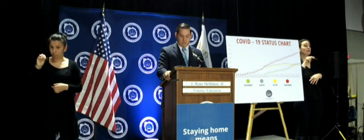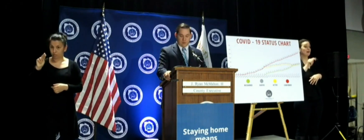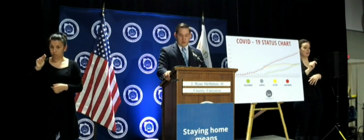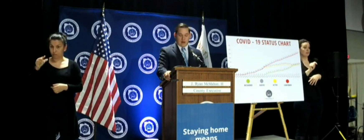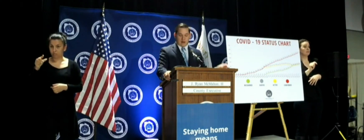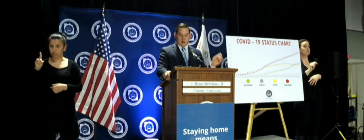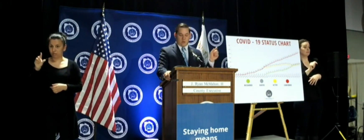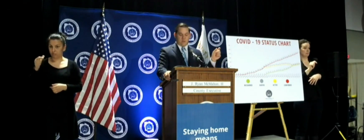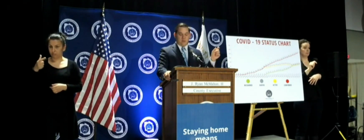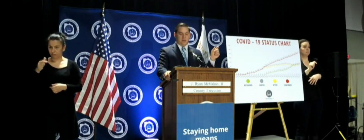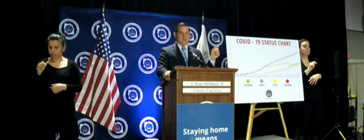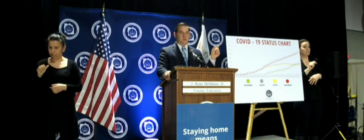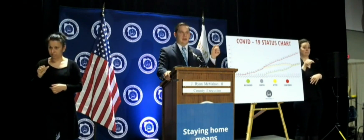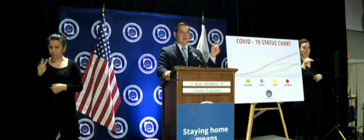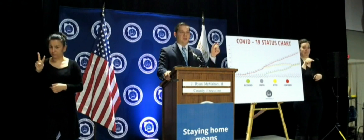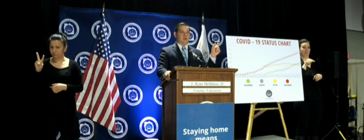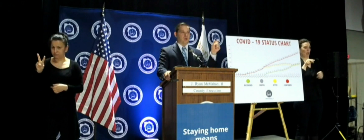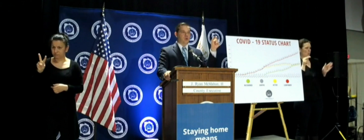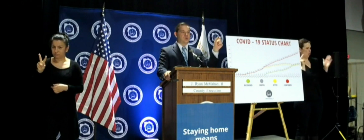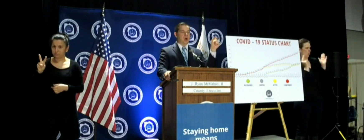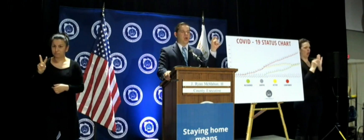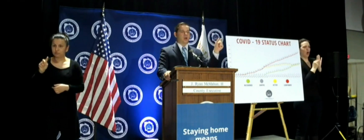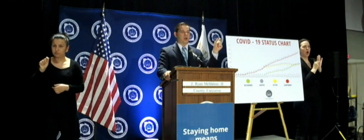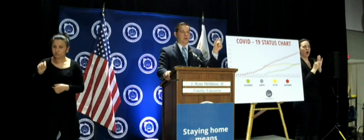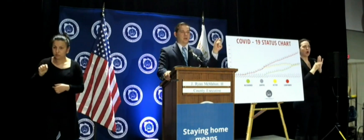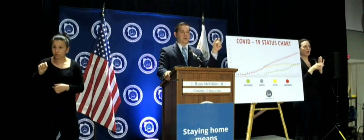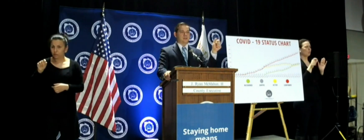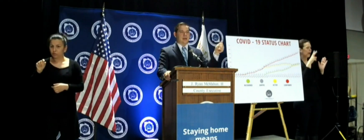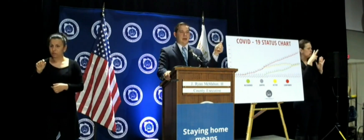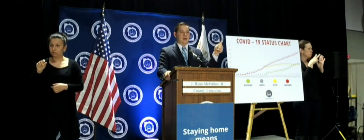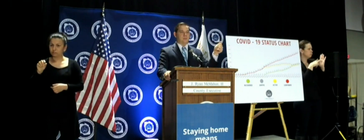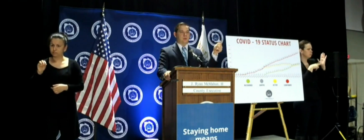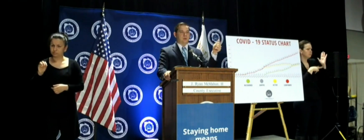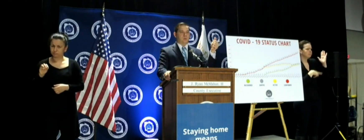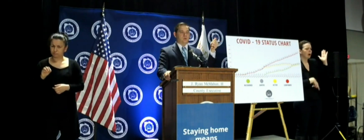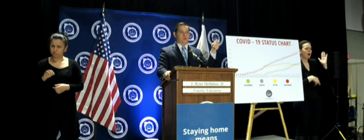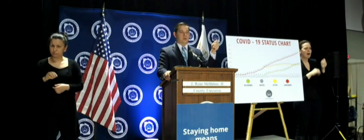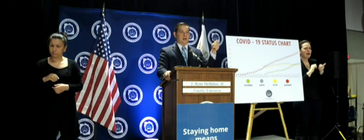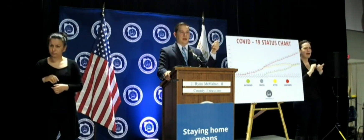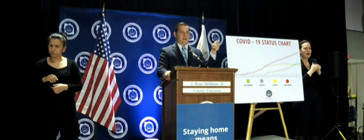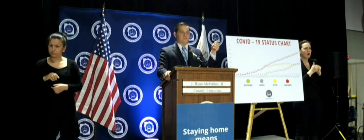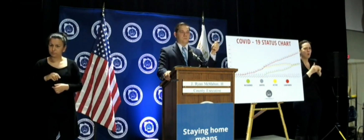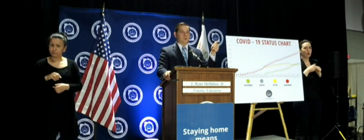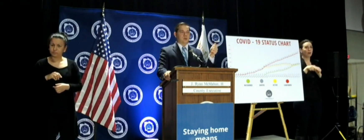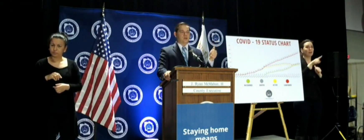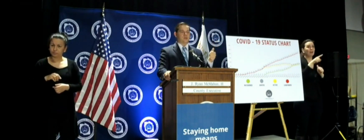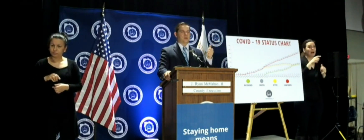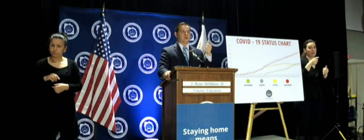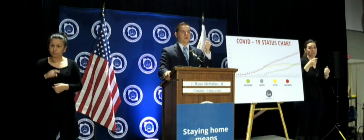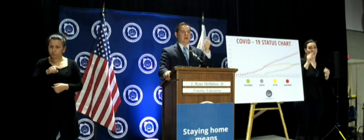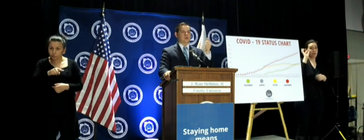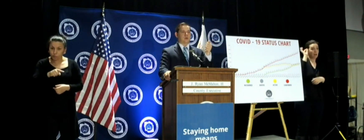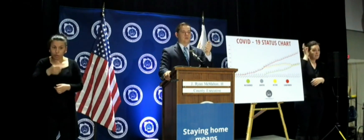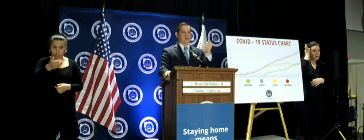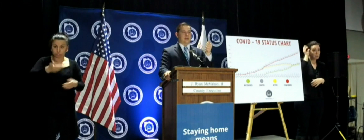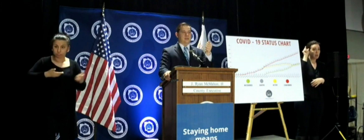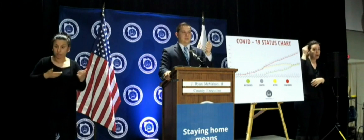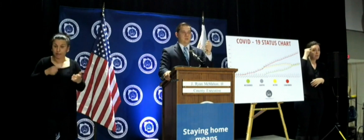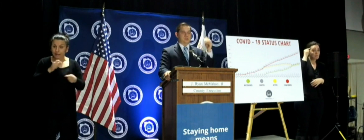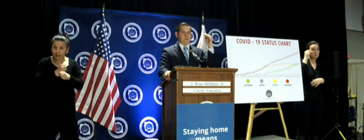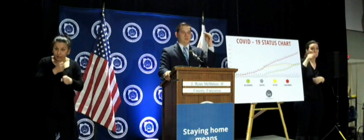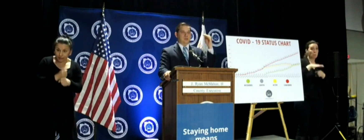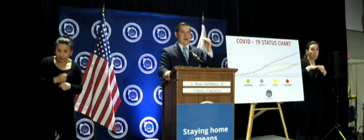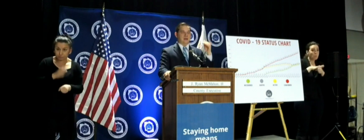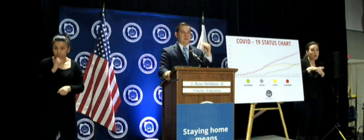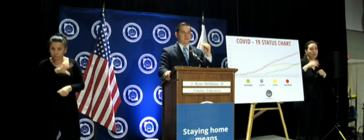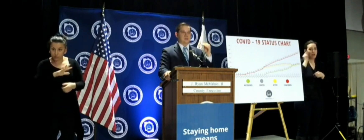www.ongoved.com, on our webpage, we have a Who's Hiring tab where you click on it, and you can click on COVID-19,